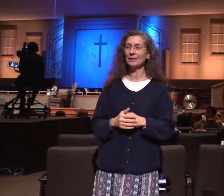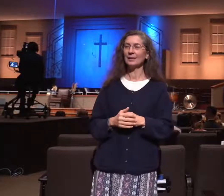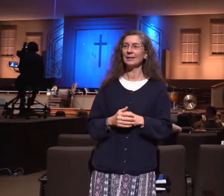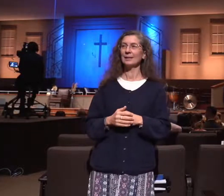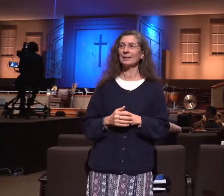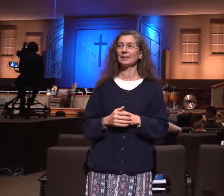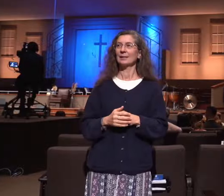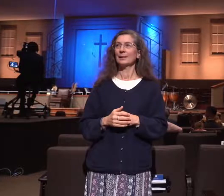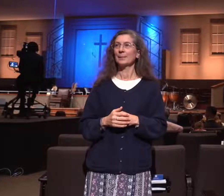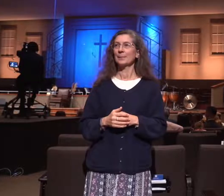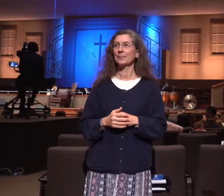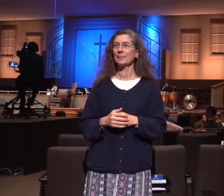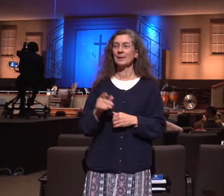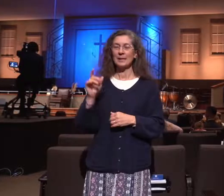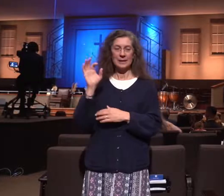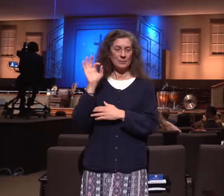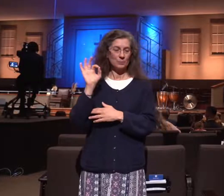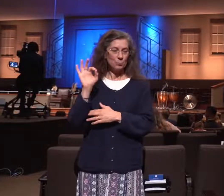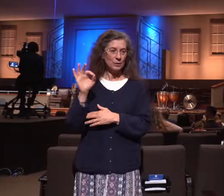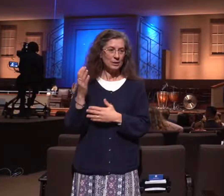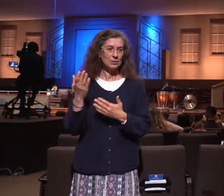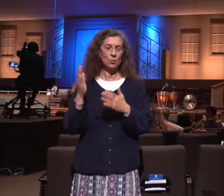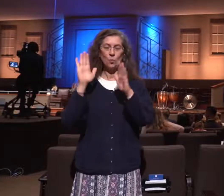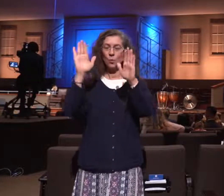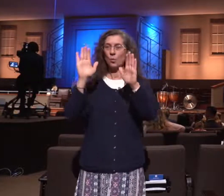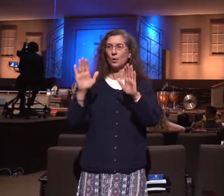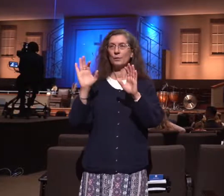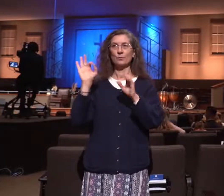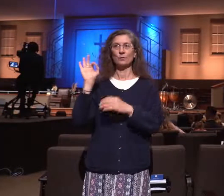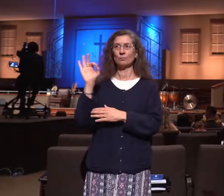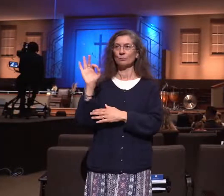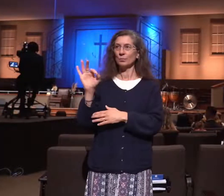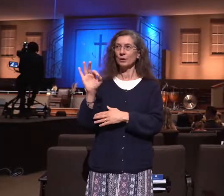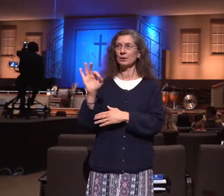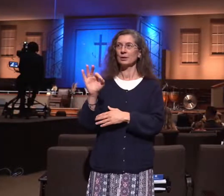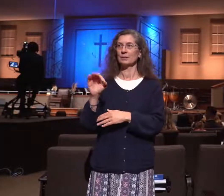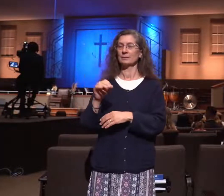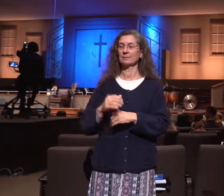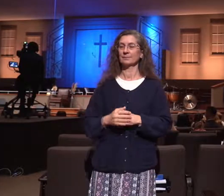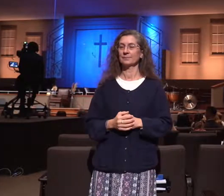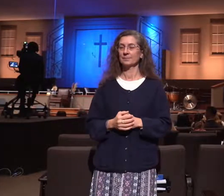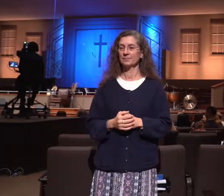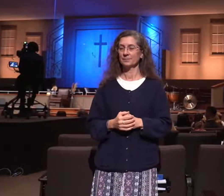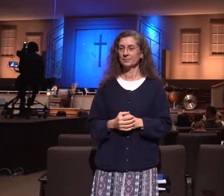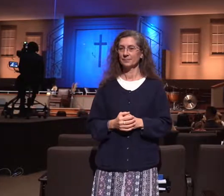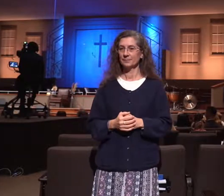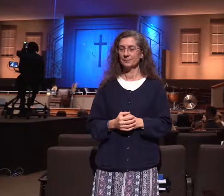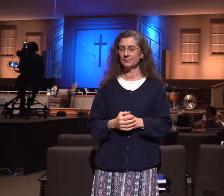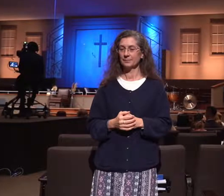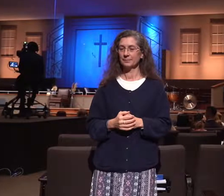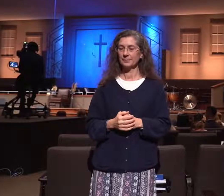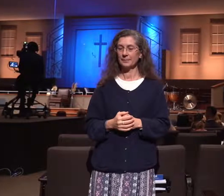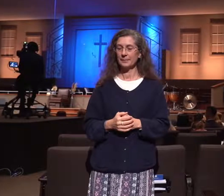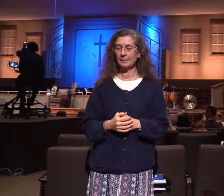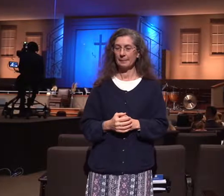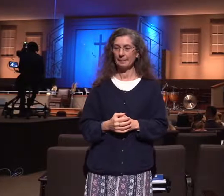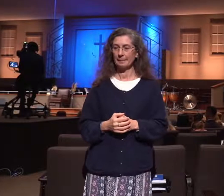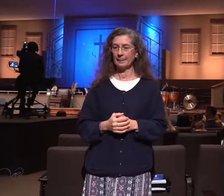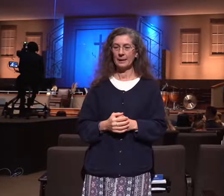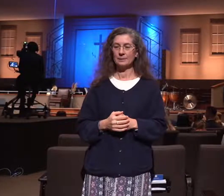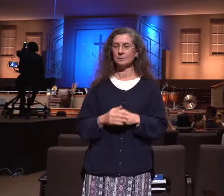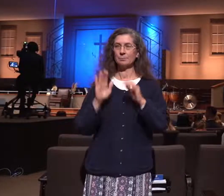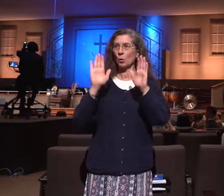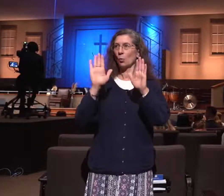And some of these other preachers, man, we've had a wonderful, wonderful time of preachers and so forth, and it's been